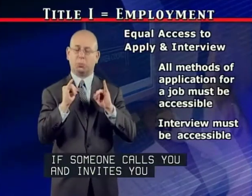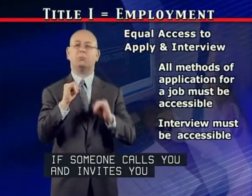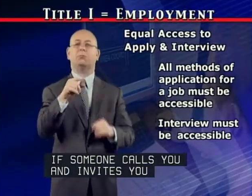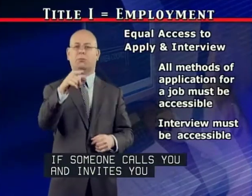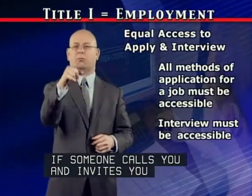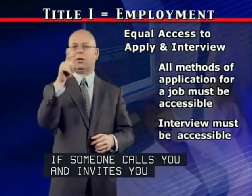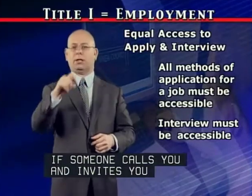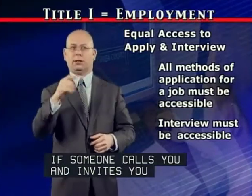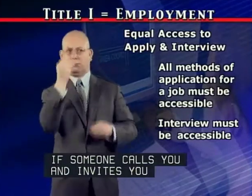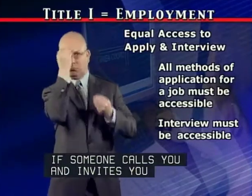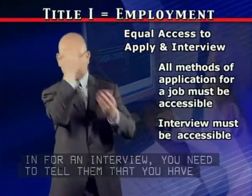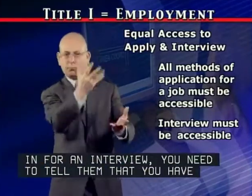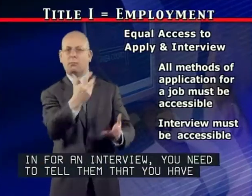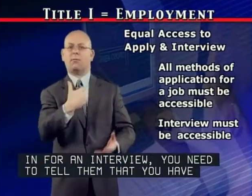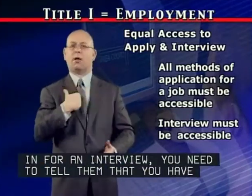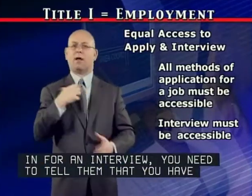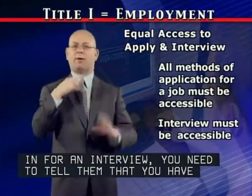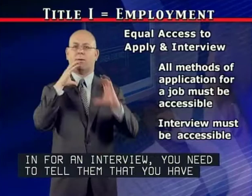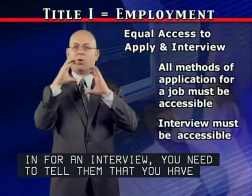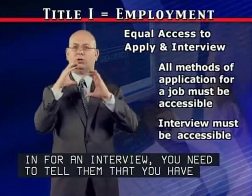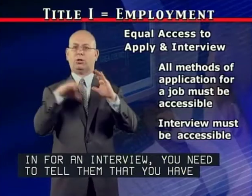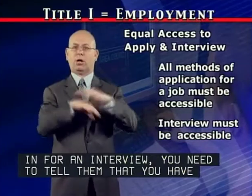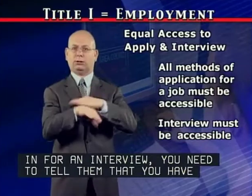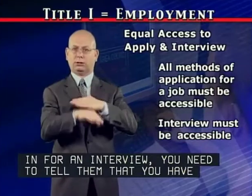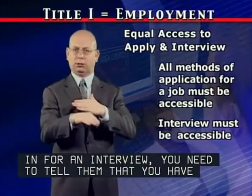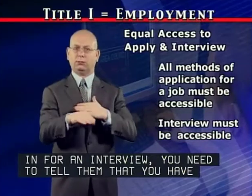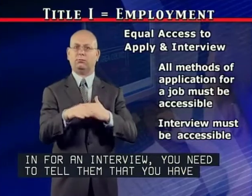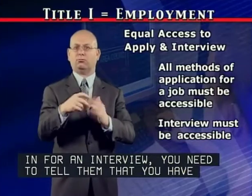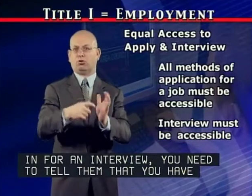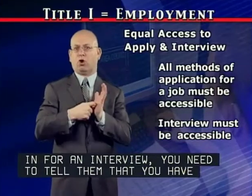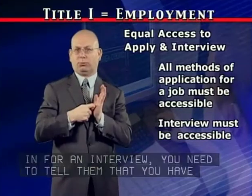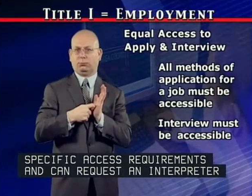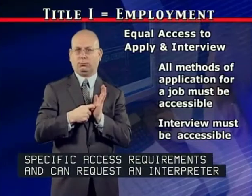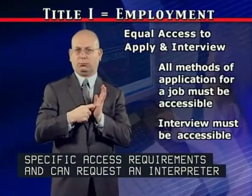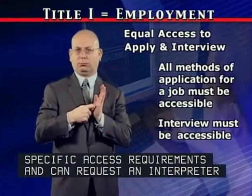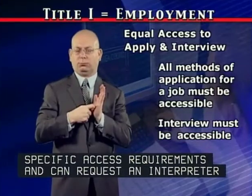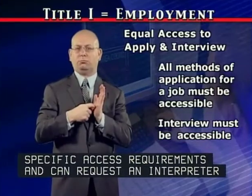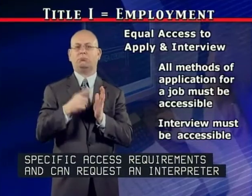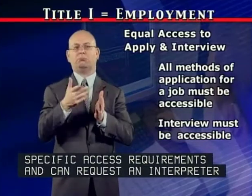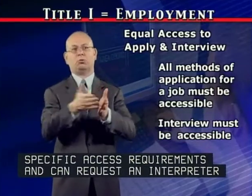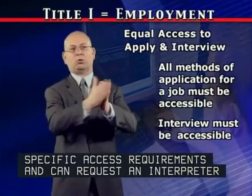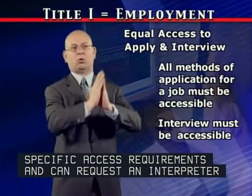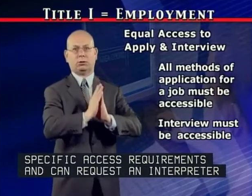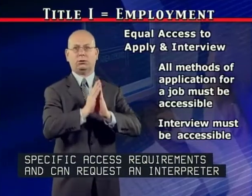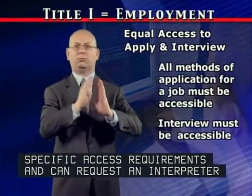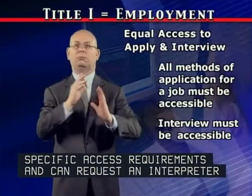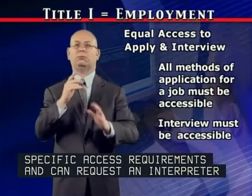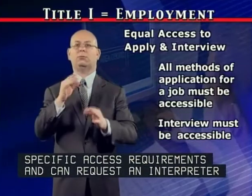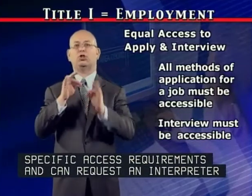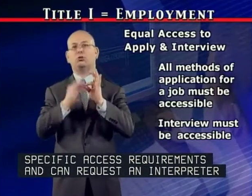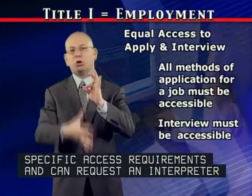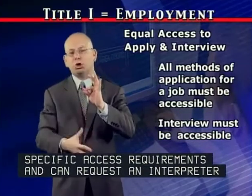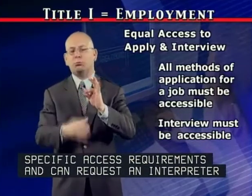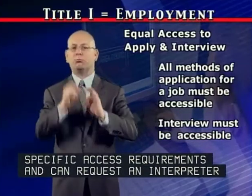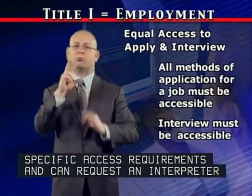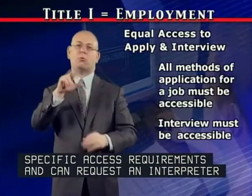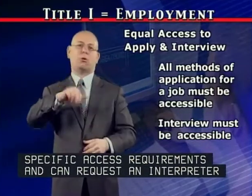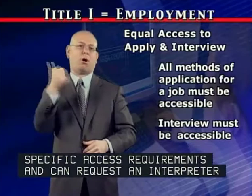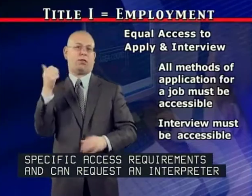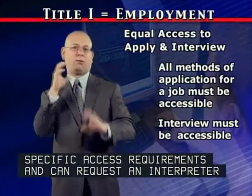If someone calls you and invites you in for an interview, you need to tell them that you have specific access requirements and can request an interpreter